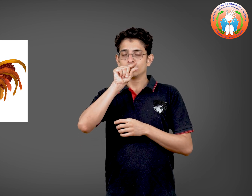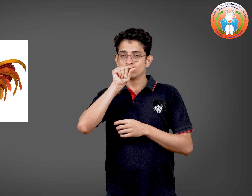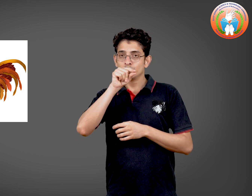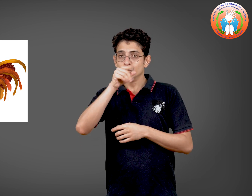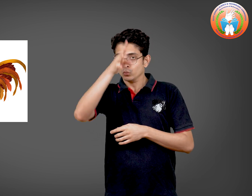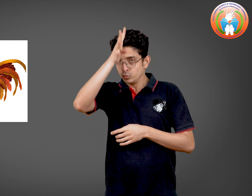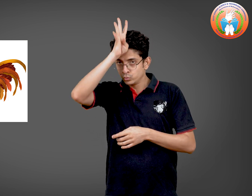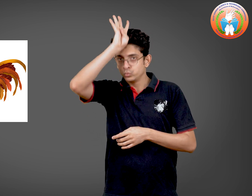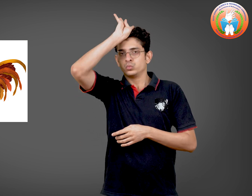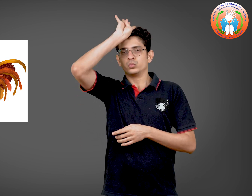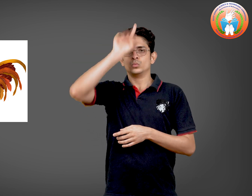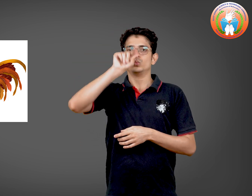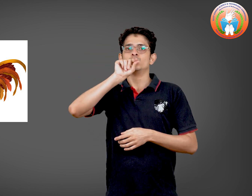cock,